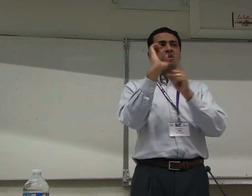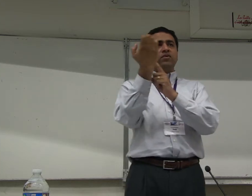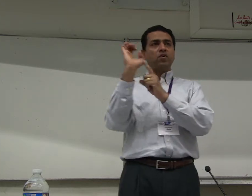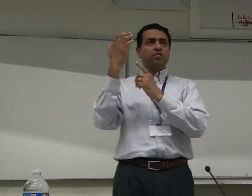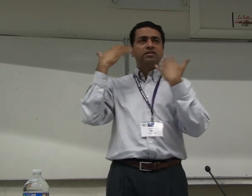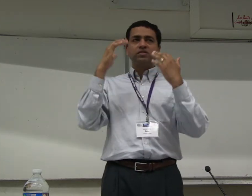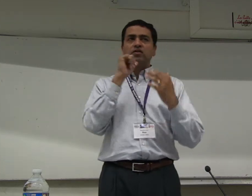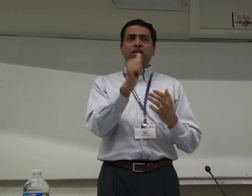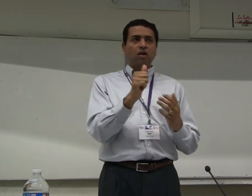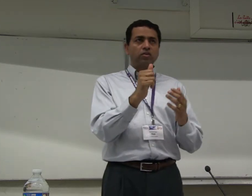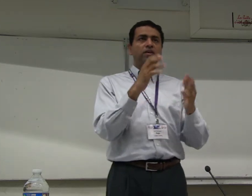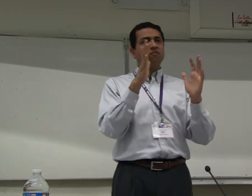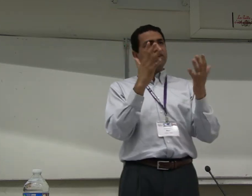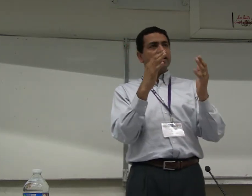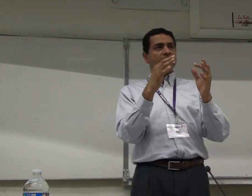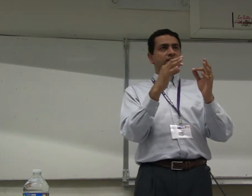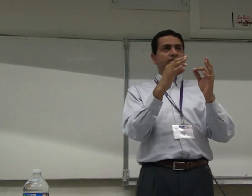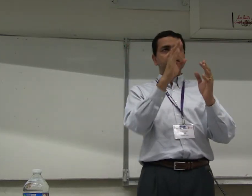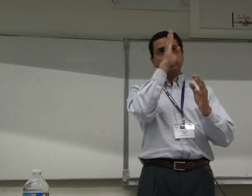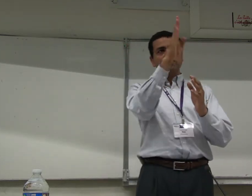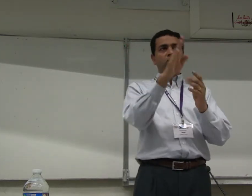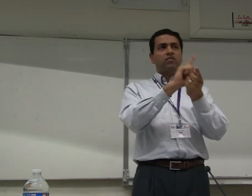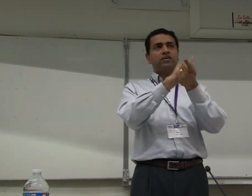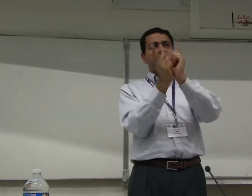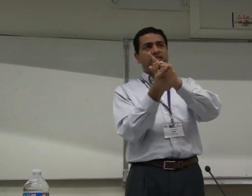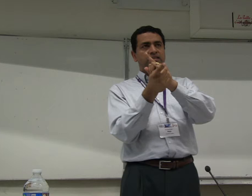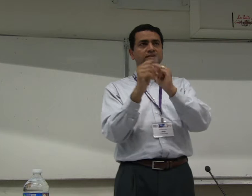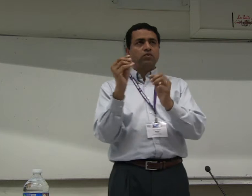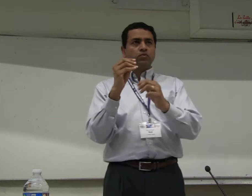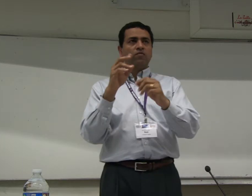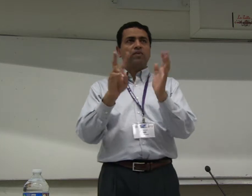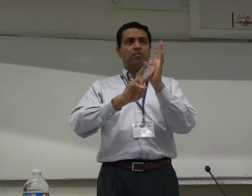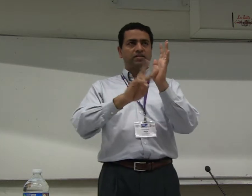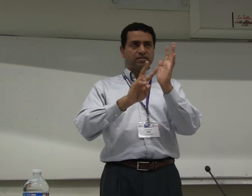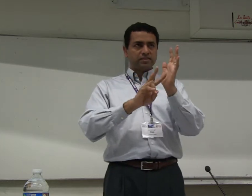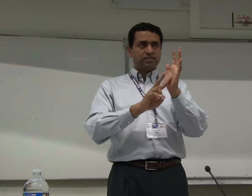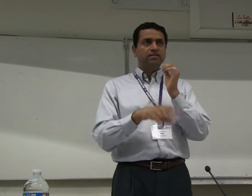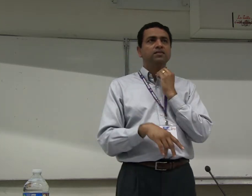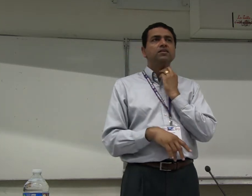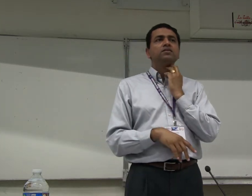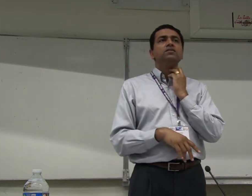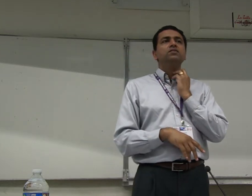more complex than others, and some are pretty straightforward translations into